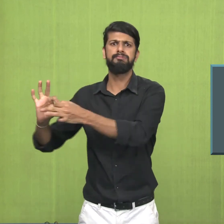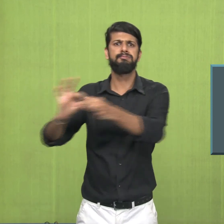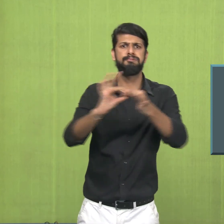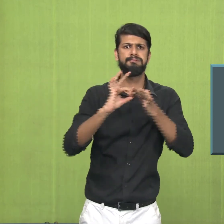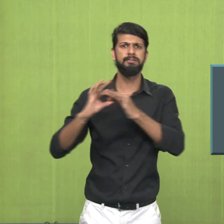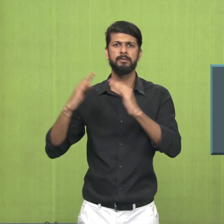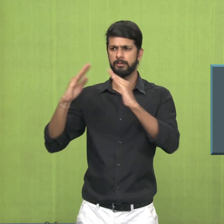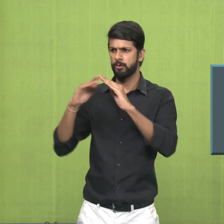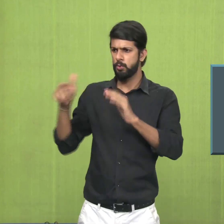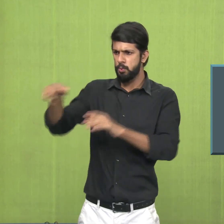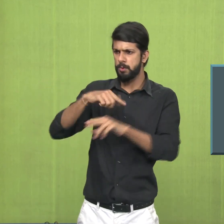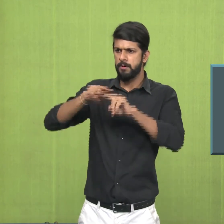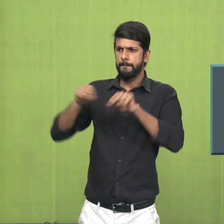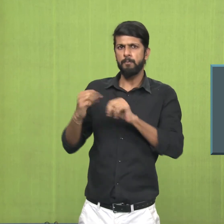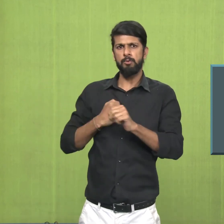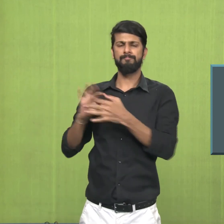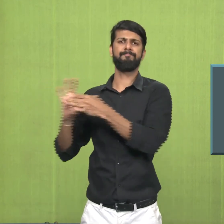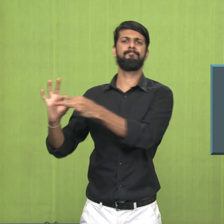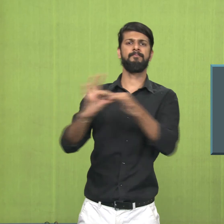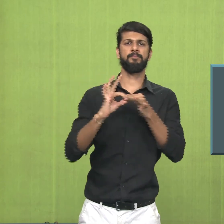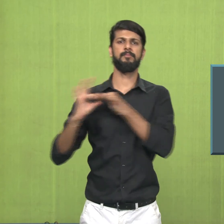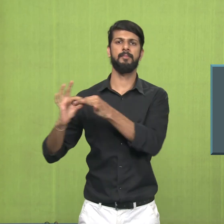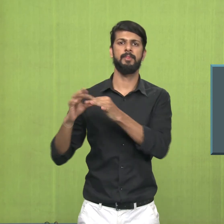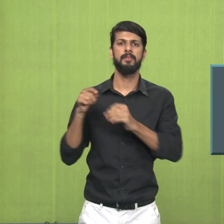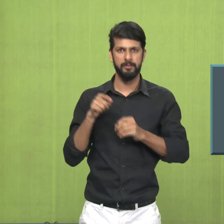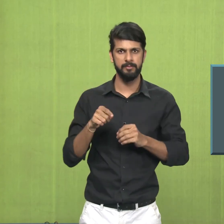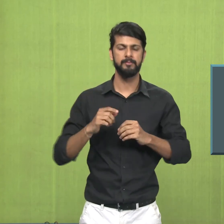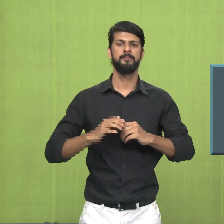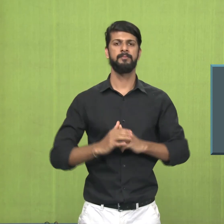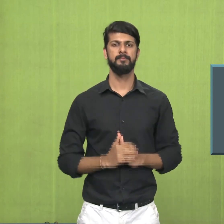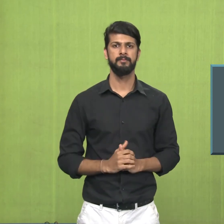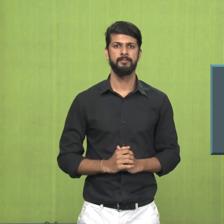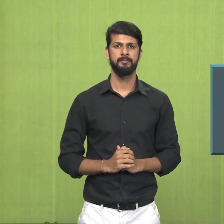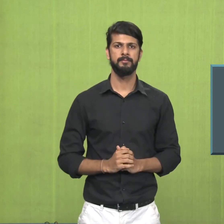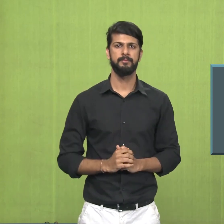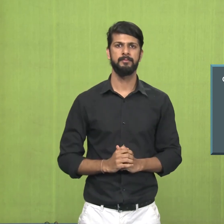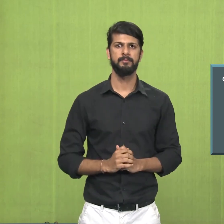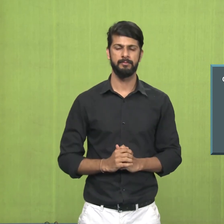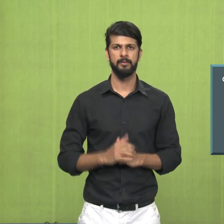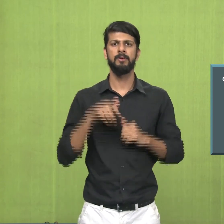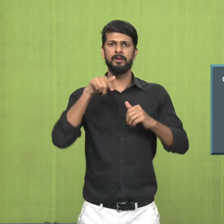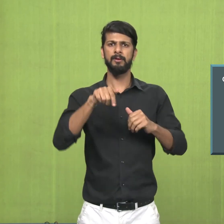is forming a pleasing or a consistent whole, not separate.